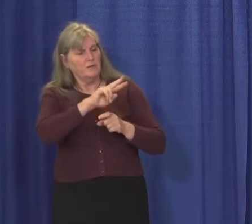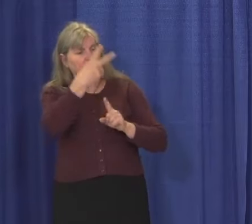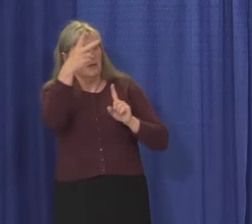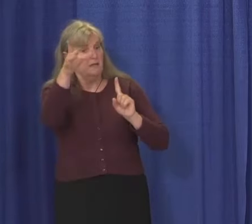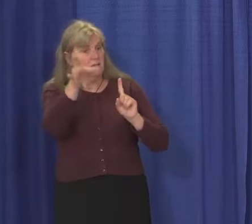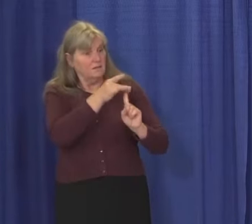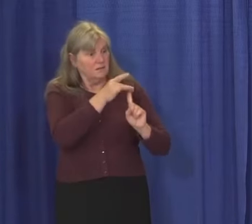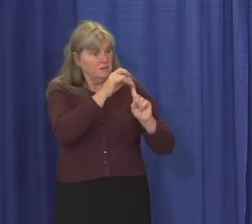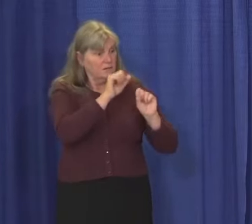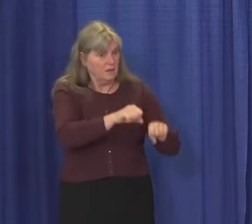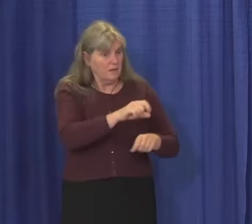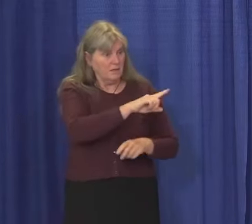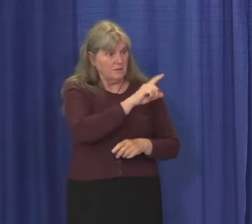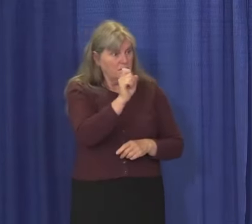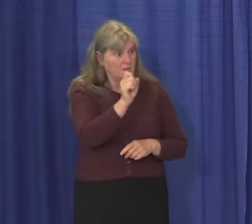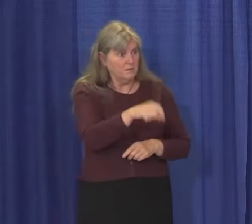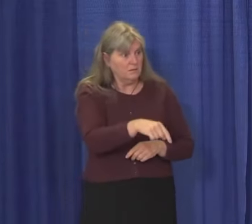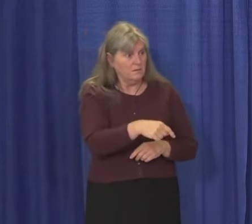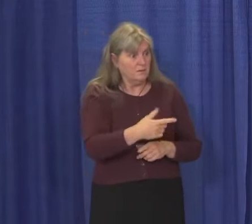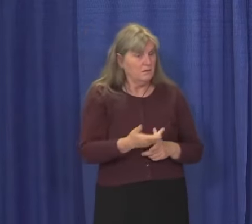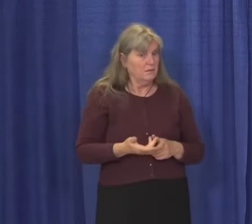Yeah, can you just sort of address that point, please?